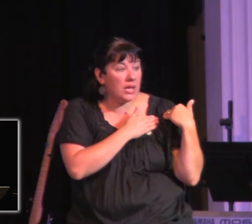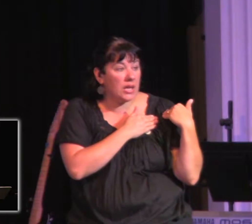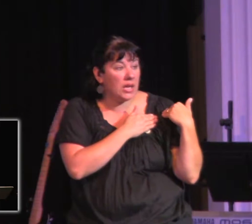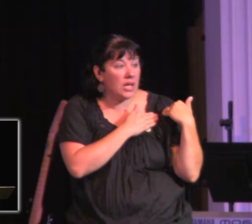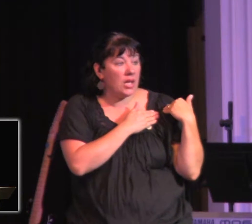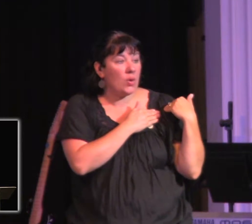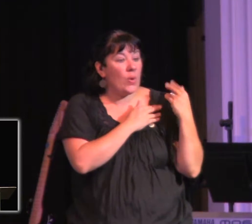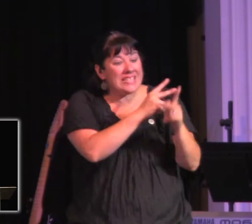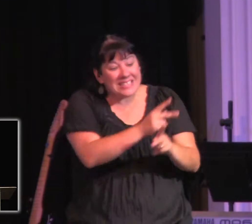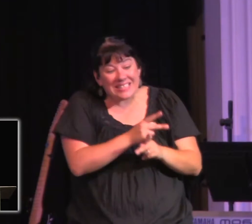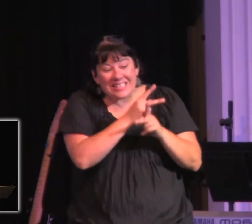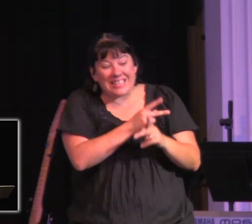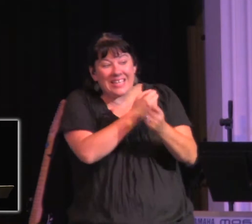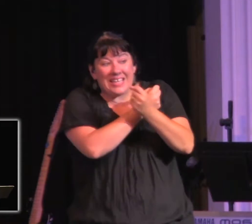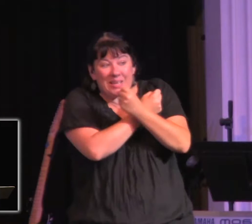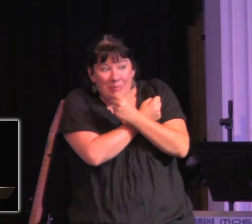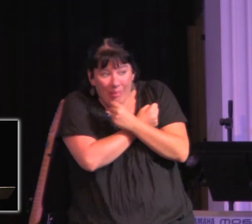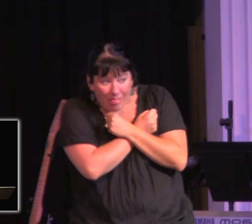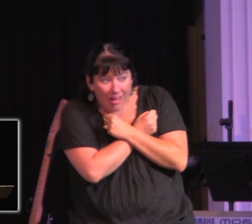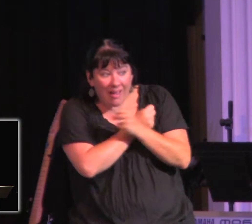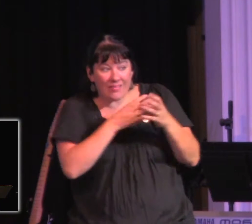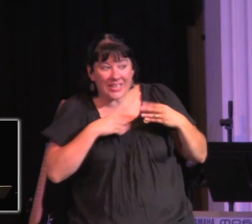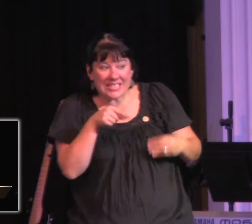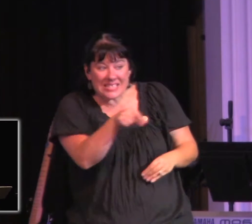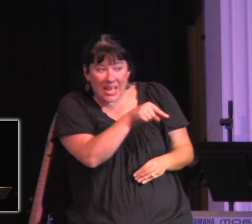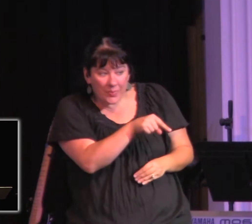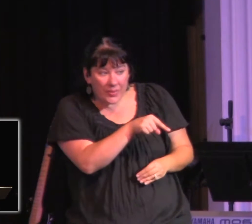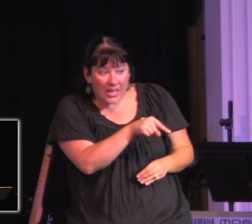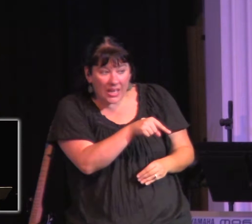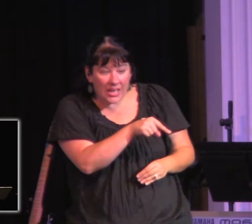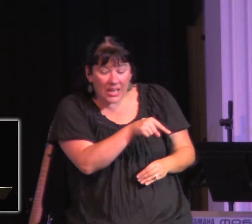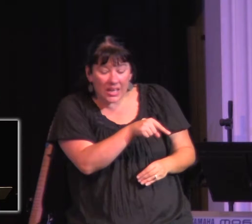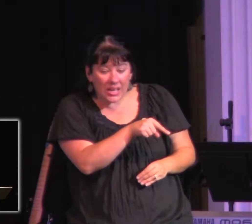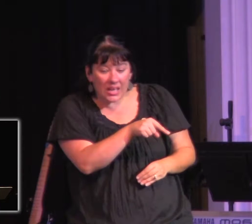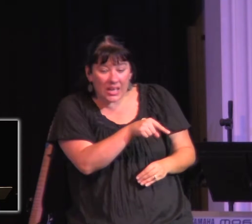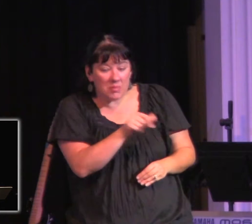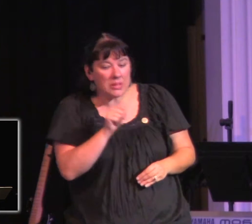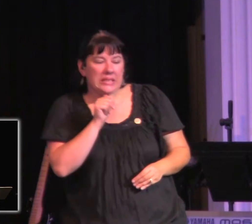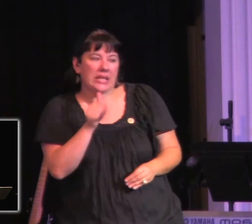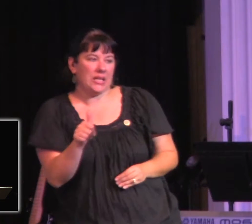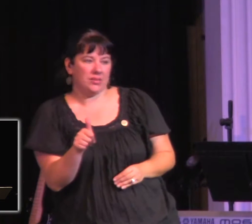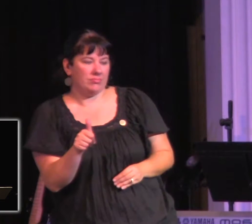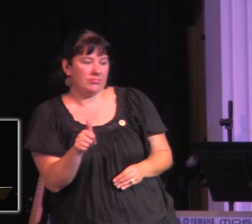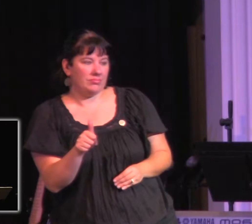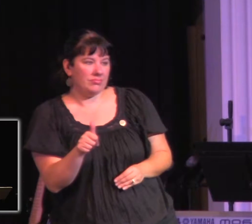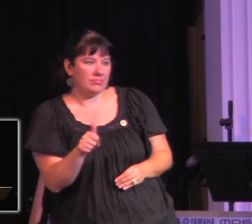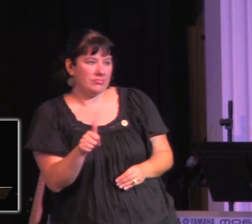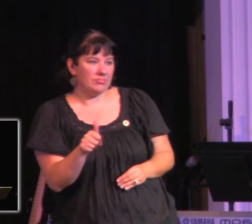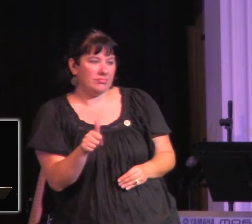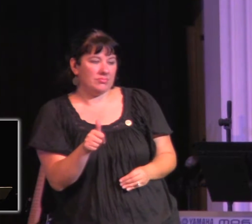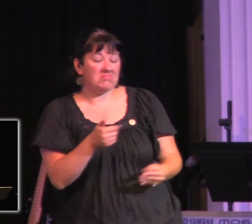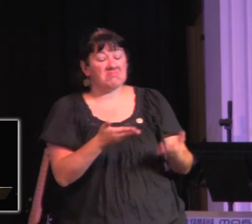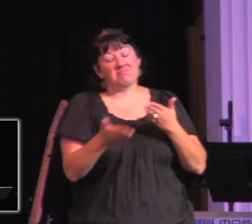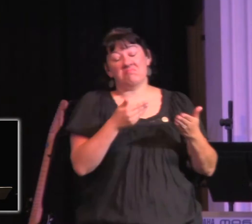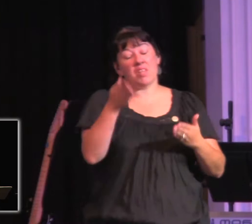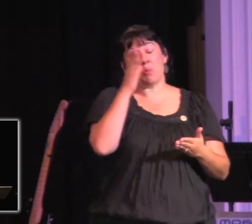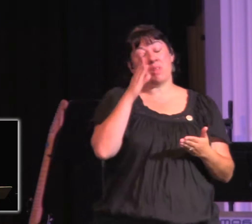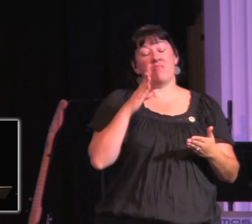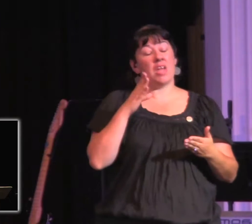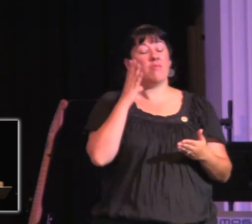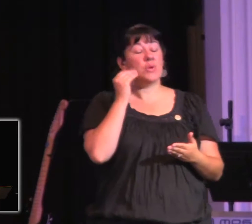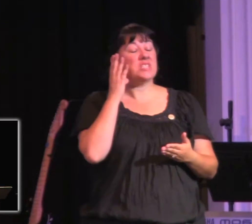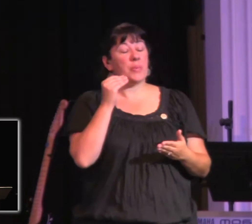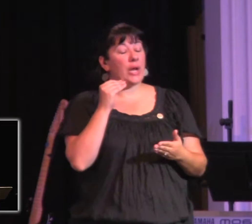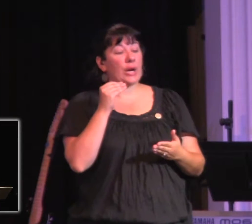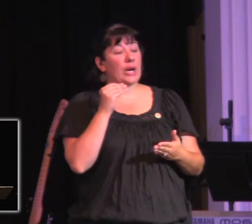they've experienced, but what they haven't experienced. They never experienced somebody affirming them, loving them, encouraging